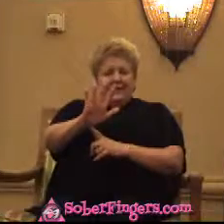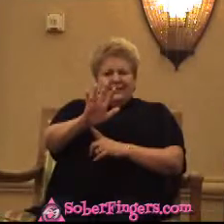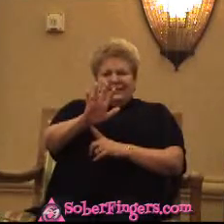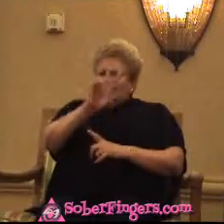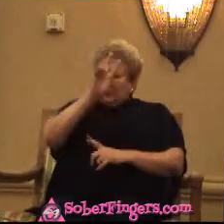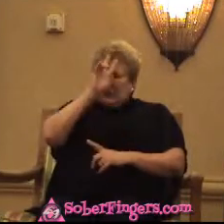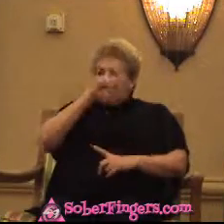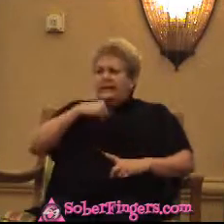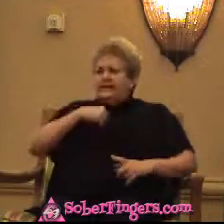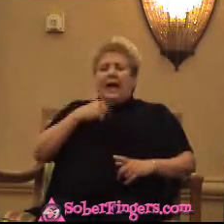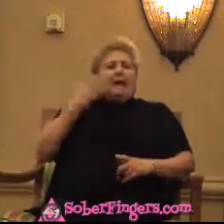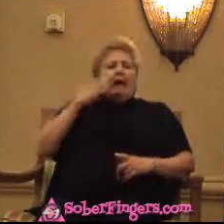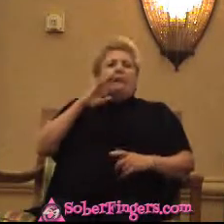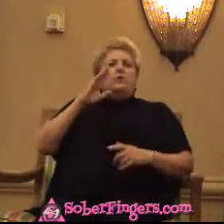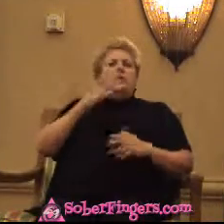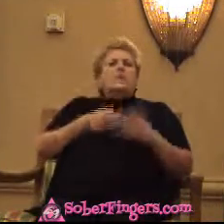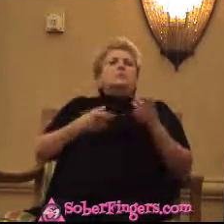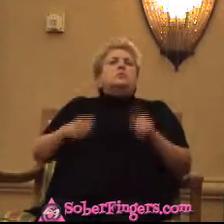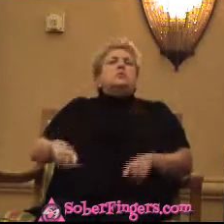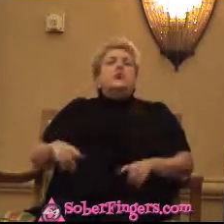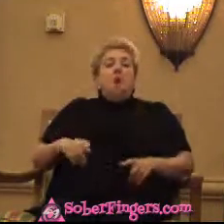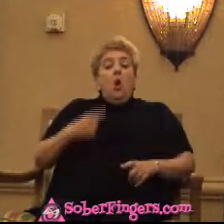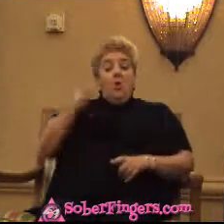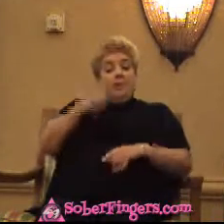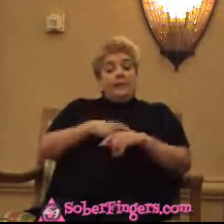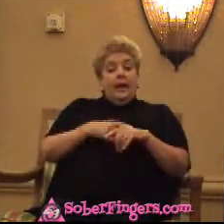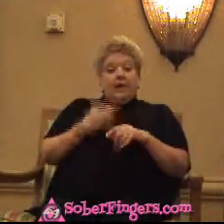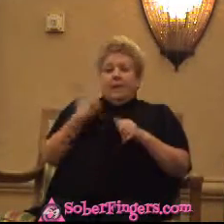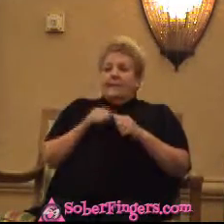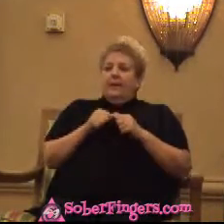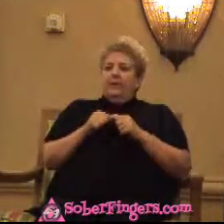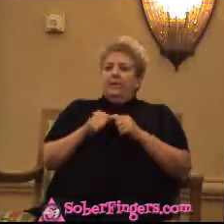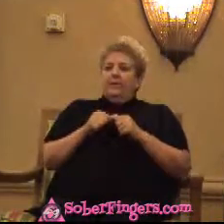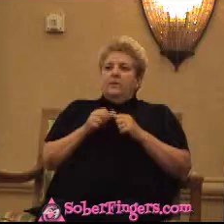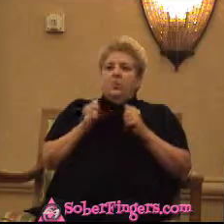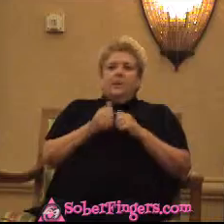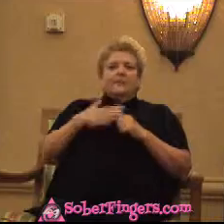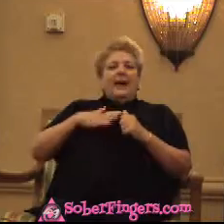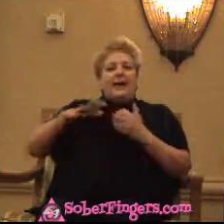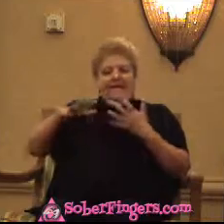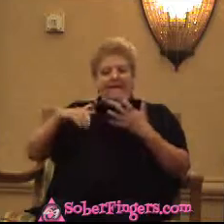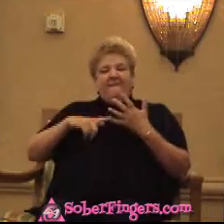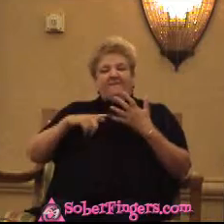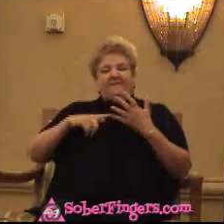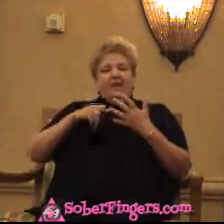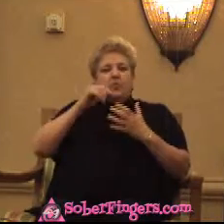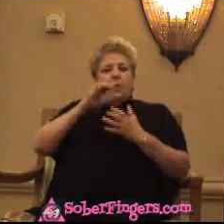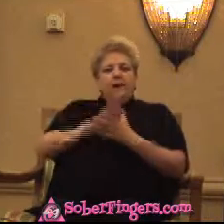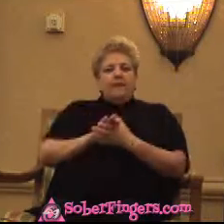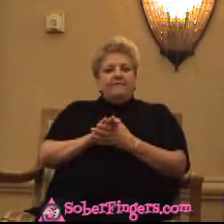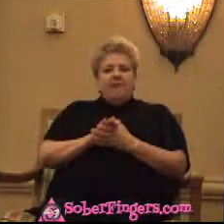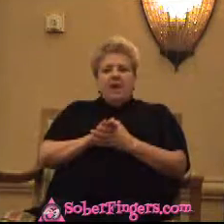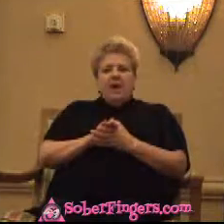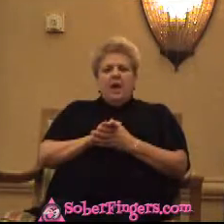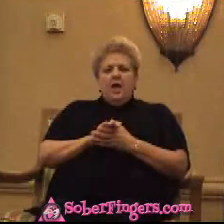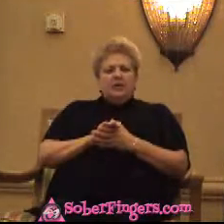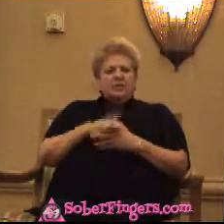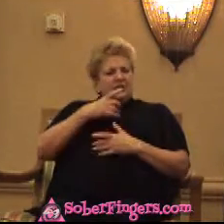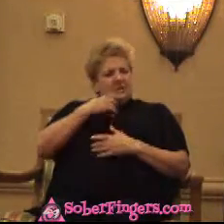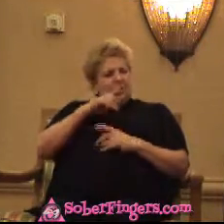was at. I was there one time, I remember with my first wife, I showed up after a couple of years, and she said, when you go on your little runners like this